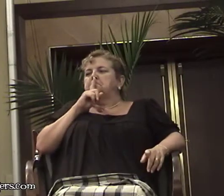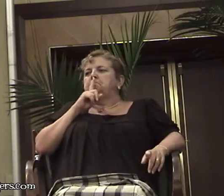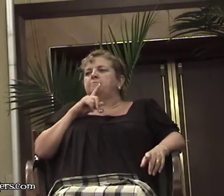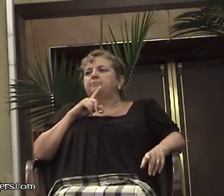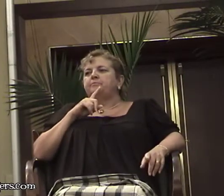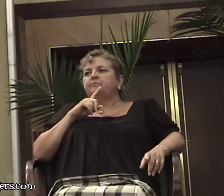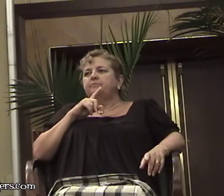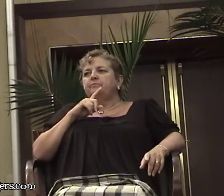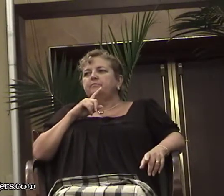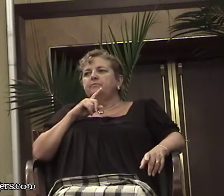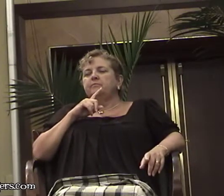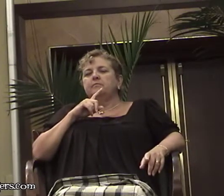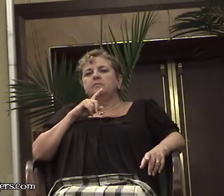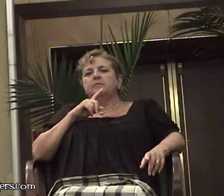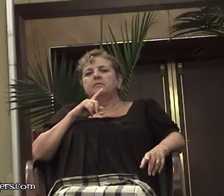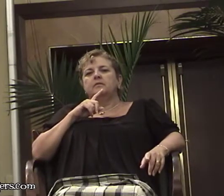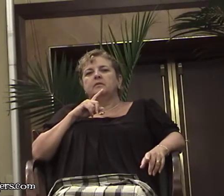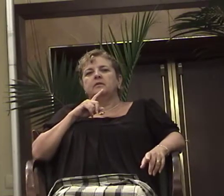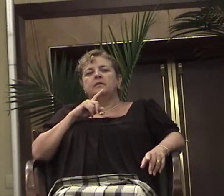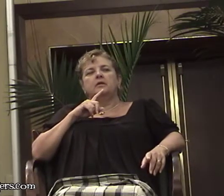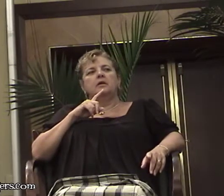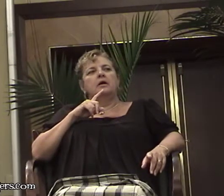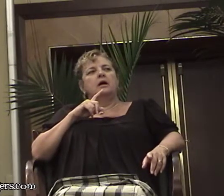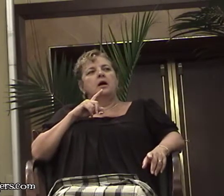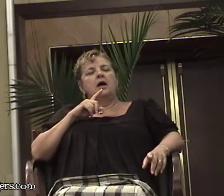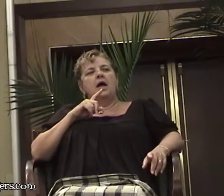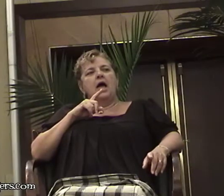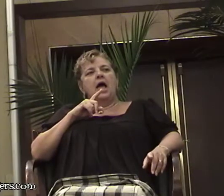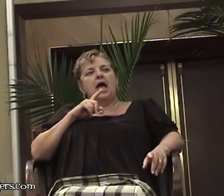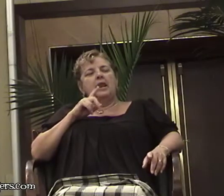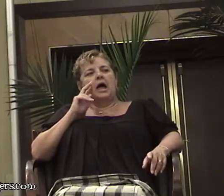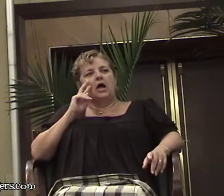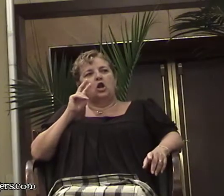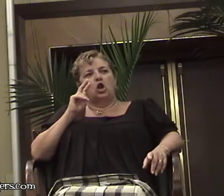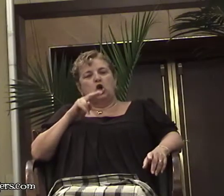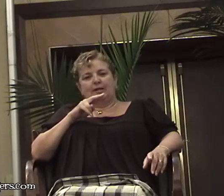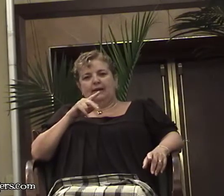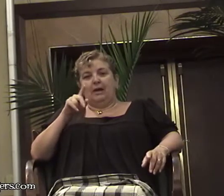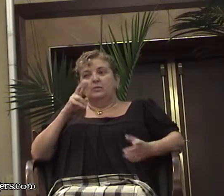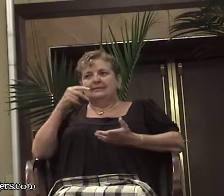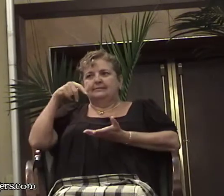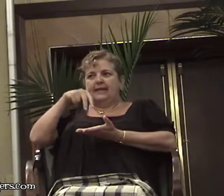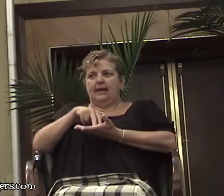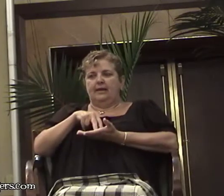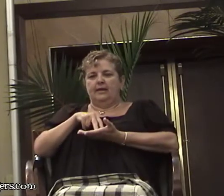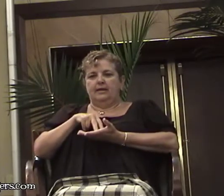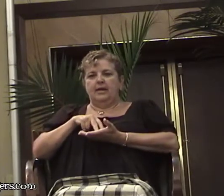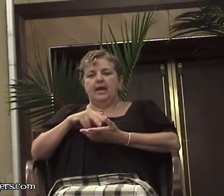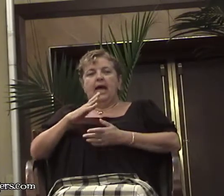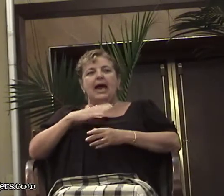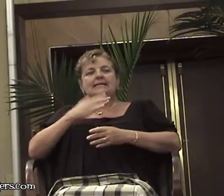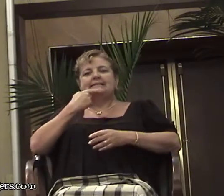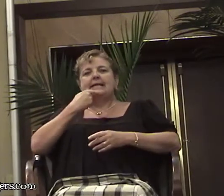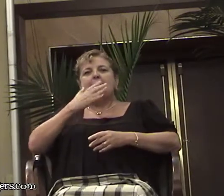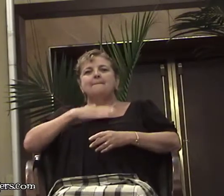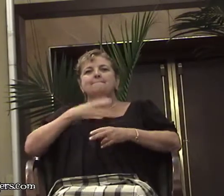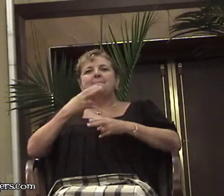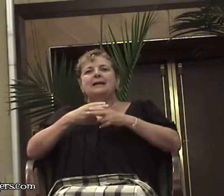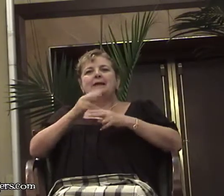to speak. And I looked him dead in the eye. He was sitting in the second row. And I look him dead in the eye and say, my name is Bobby Coyle, I'm an alcoholic. Now I need to take